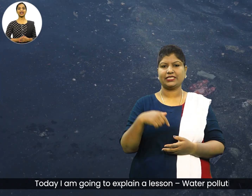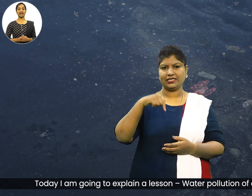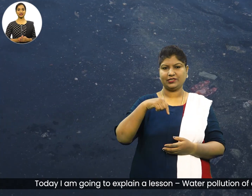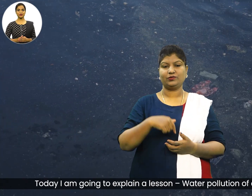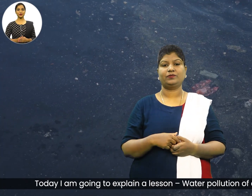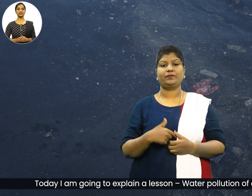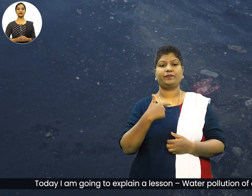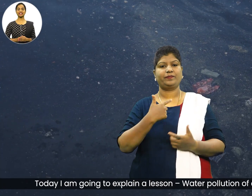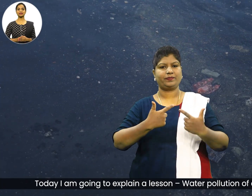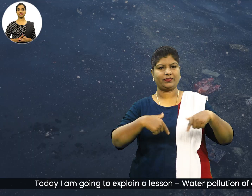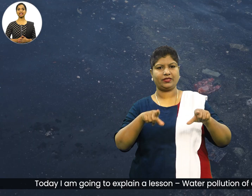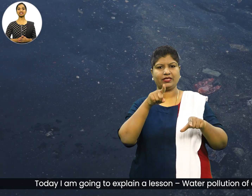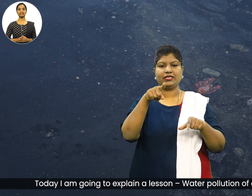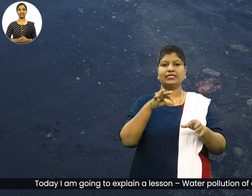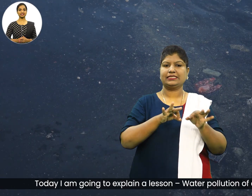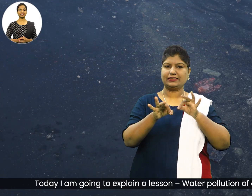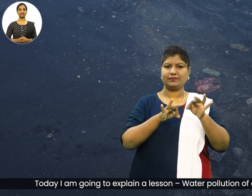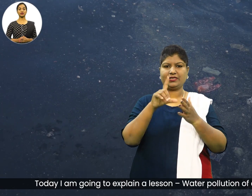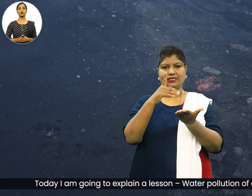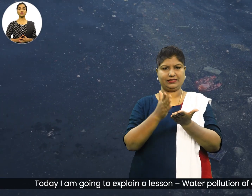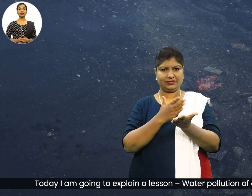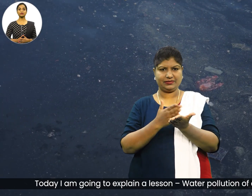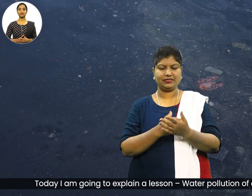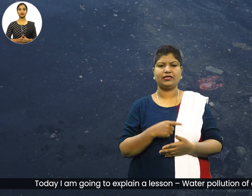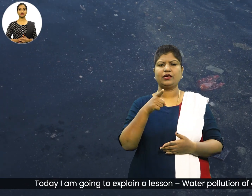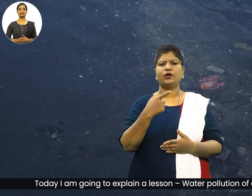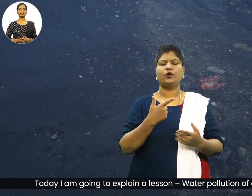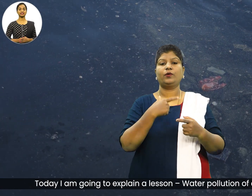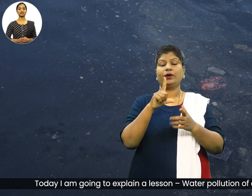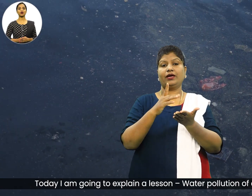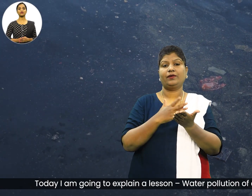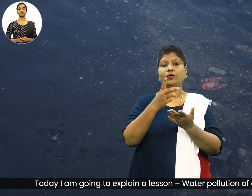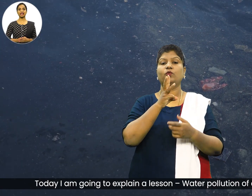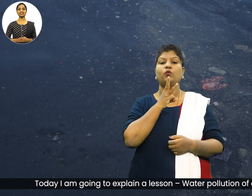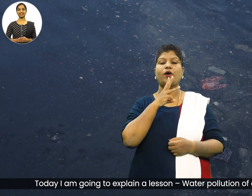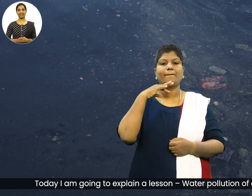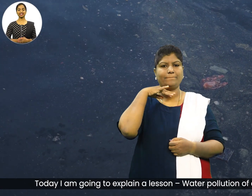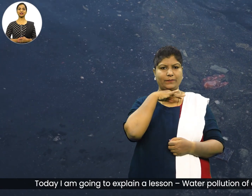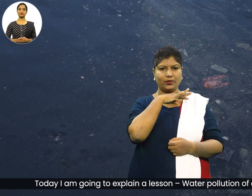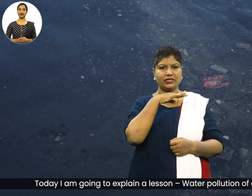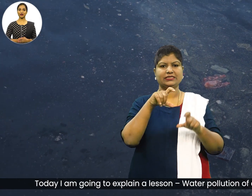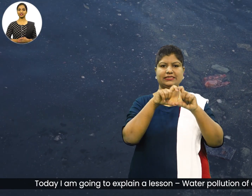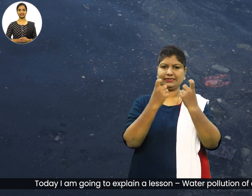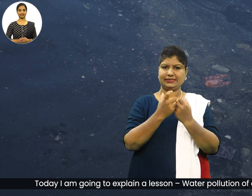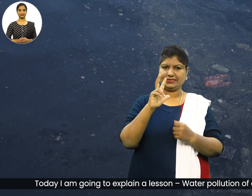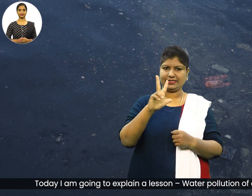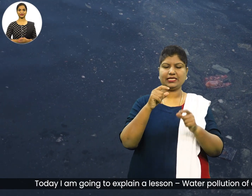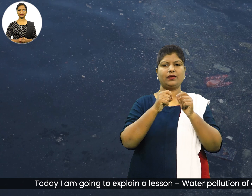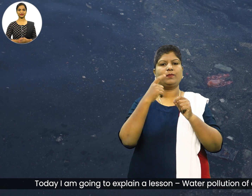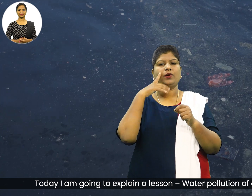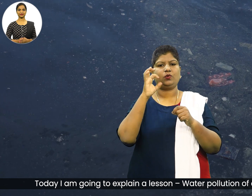Today, I am going to explain a lesson, Water Pollution, of Class 8th